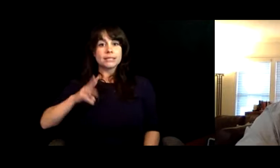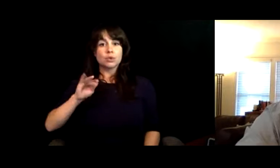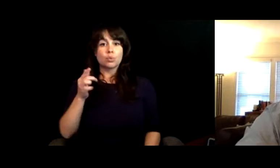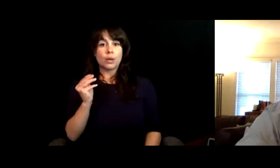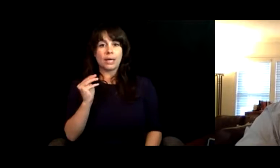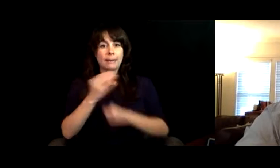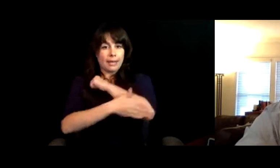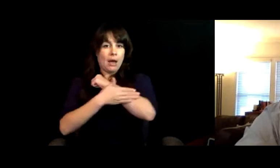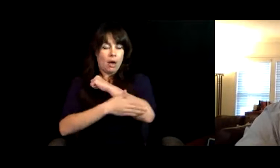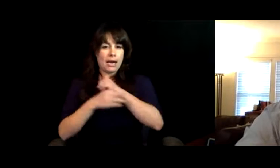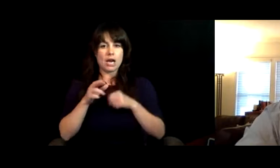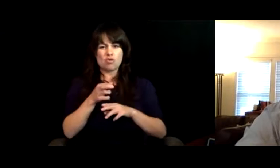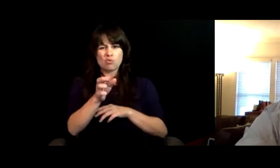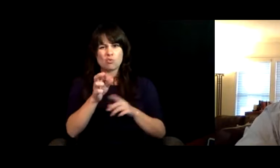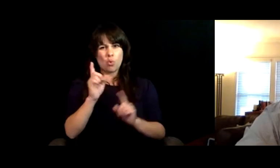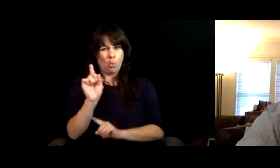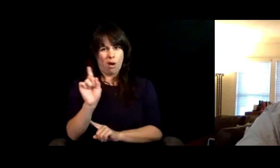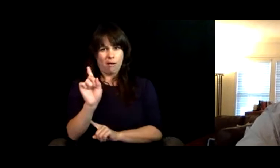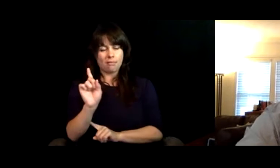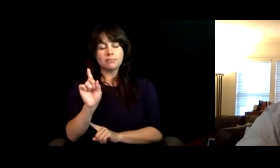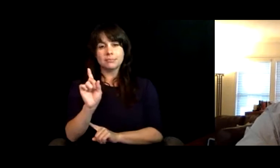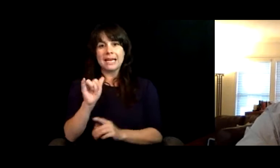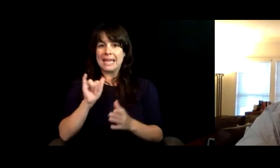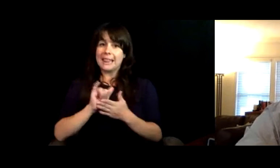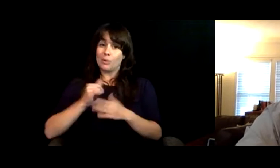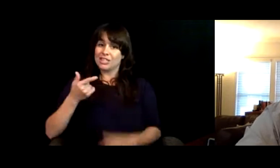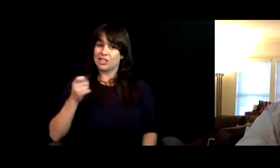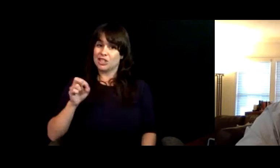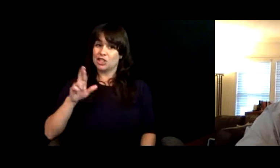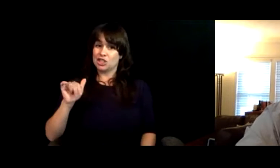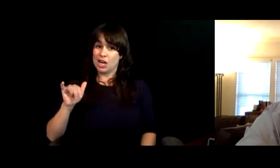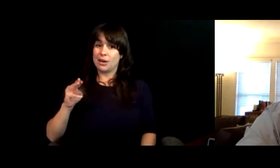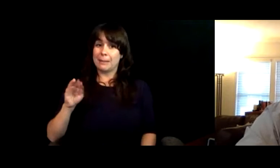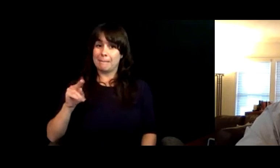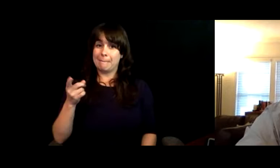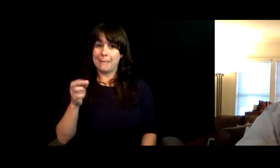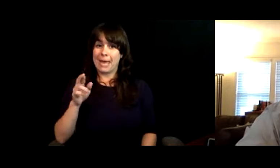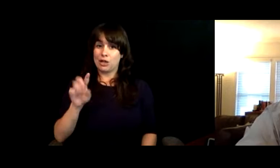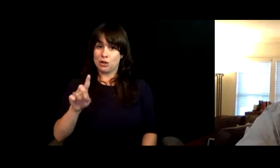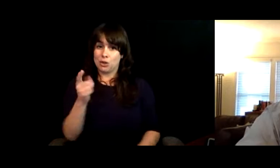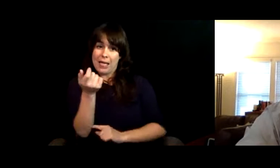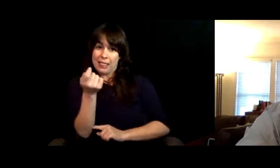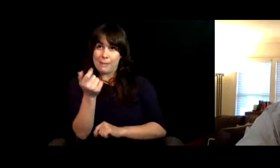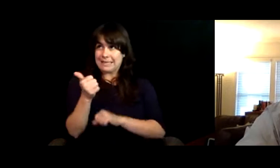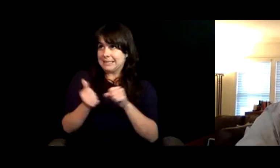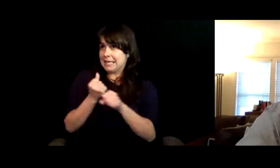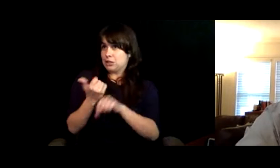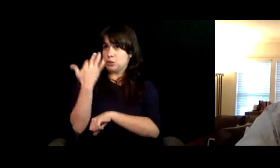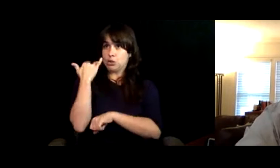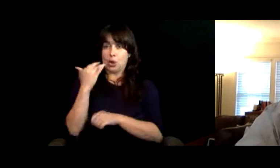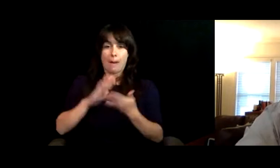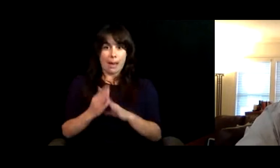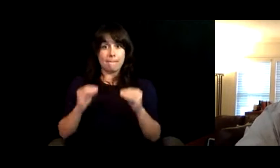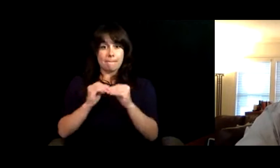1. It was kind of gerrymandered 10 years ago to be more of a Democratic district than it